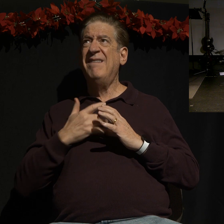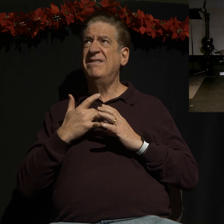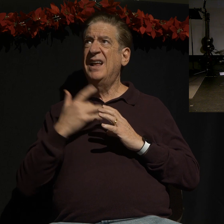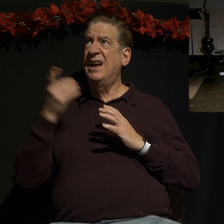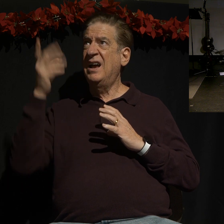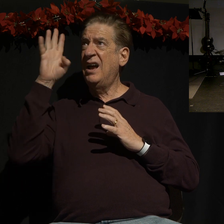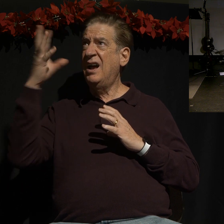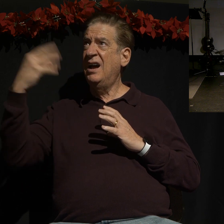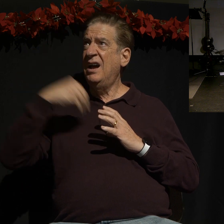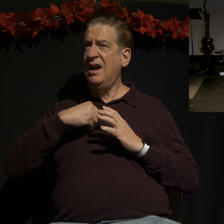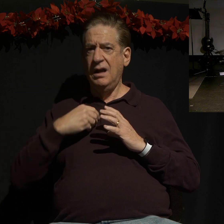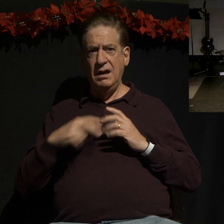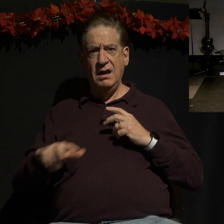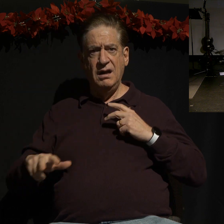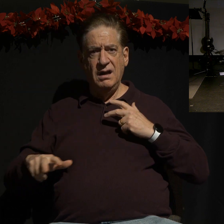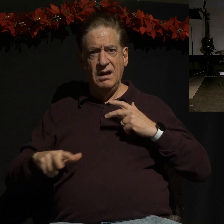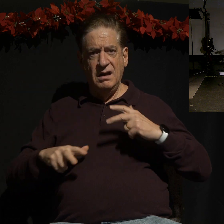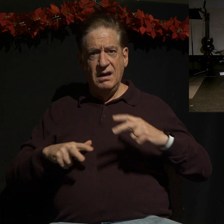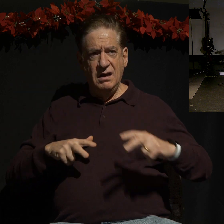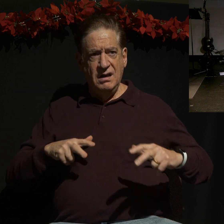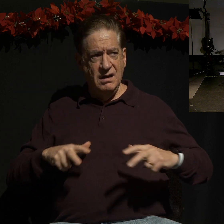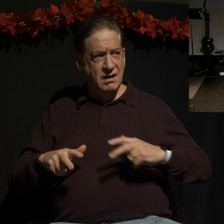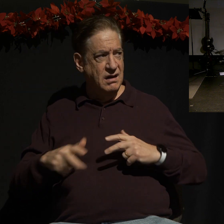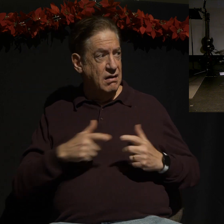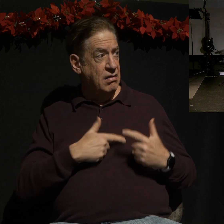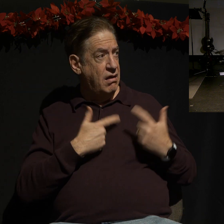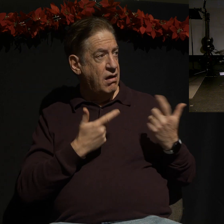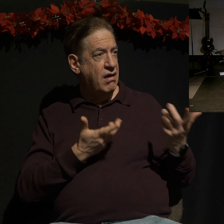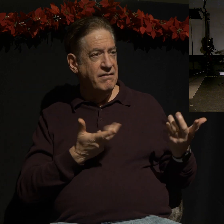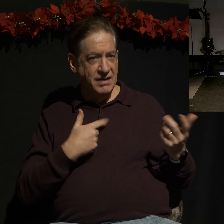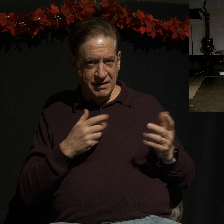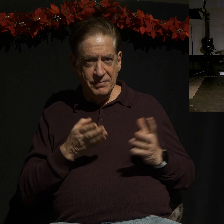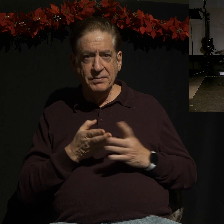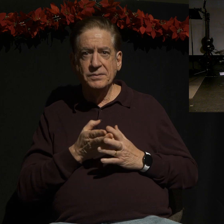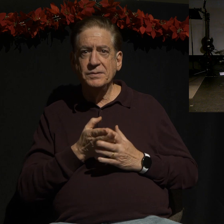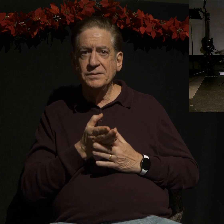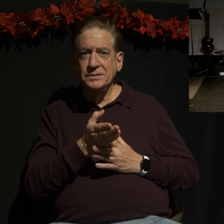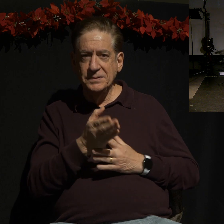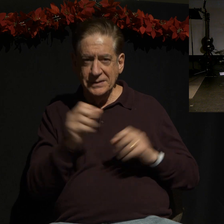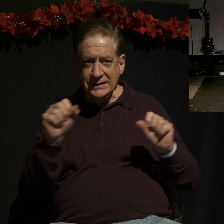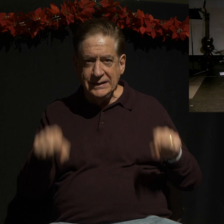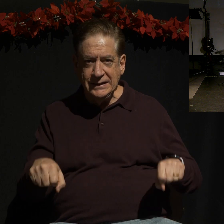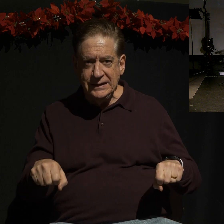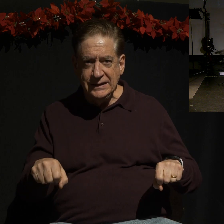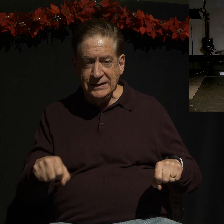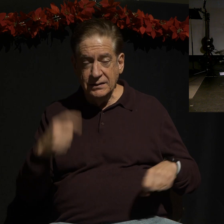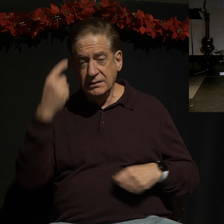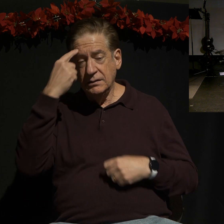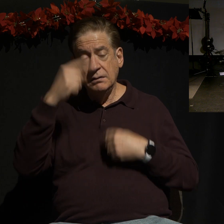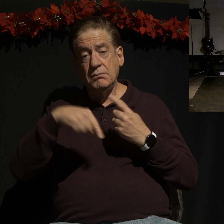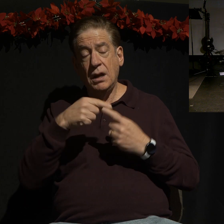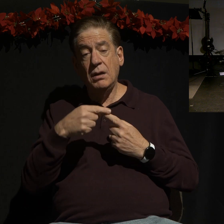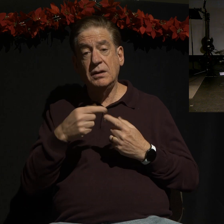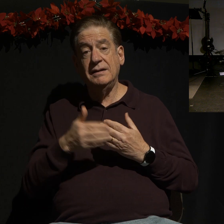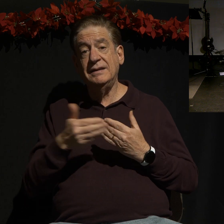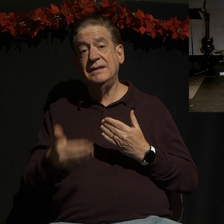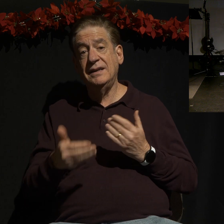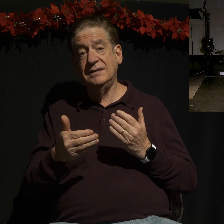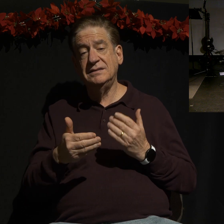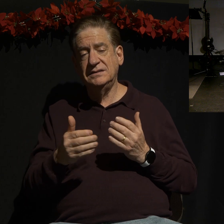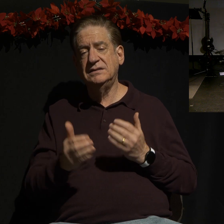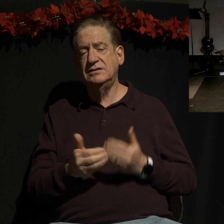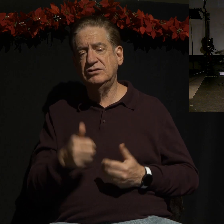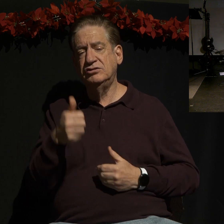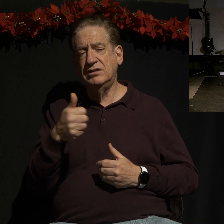more I'm able to walk through this life. Think about this. I read, the next day it's a little easier.